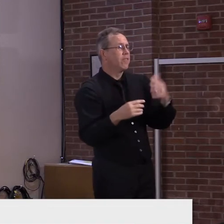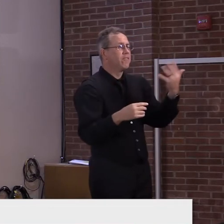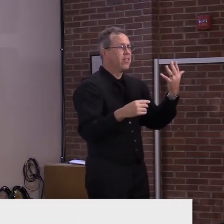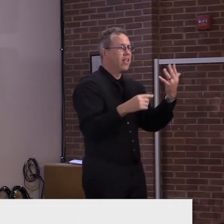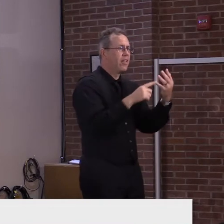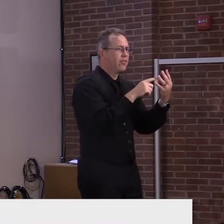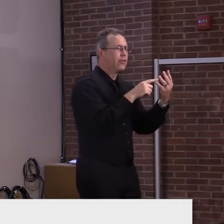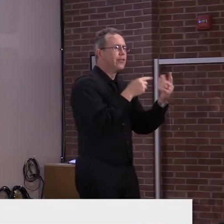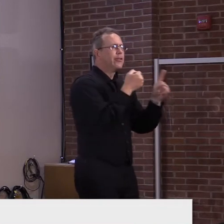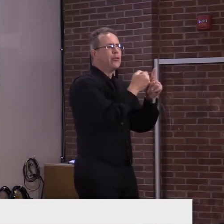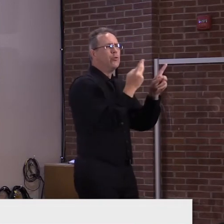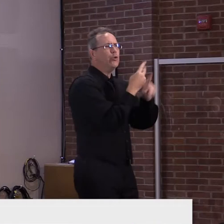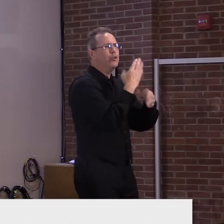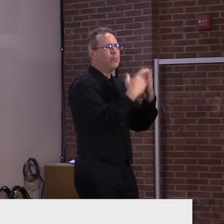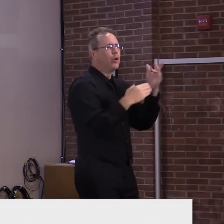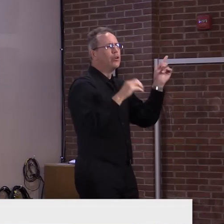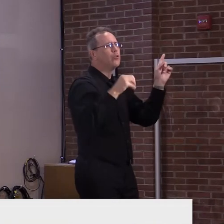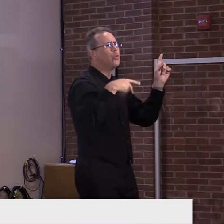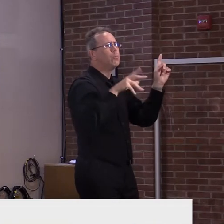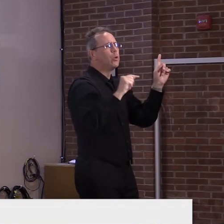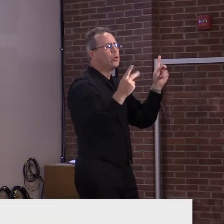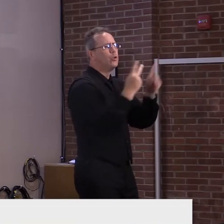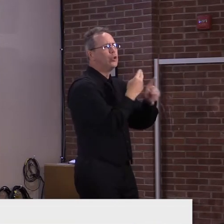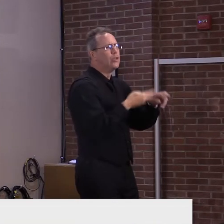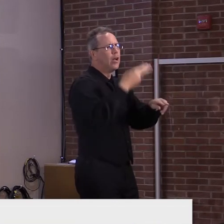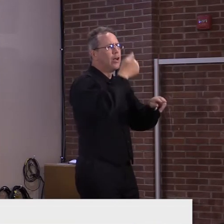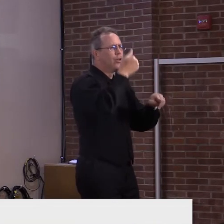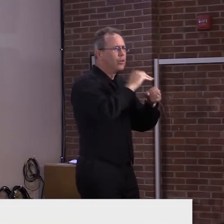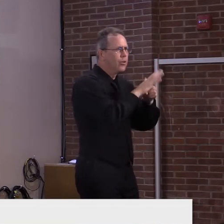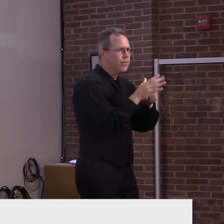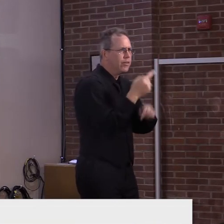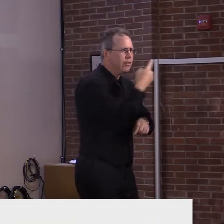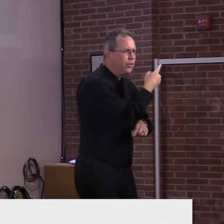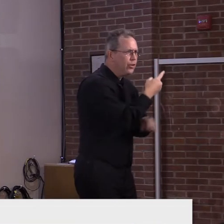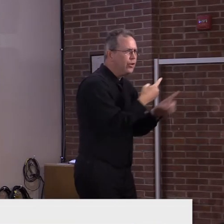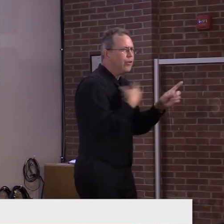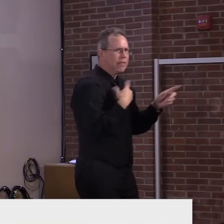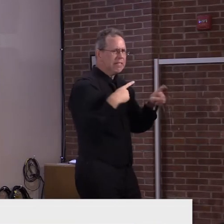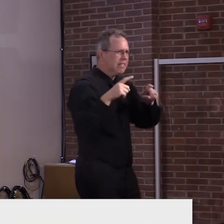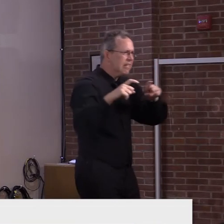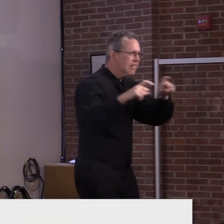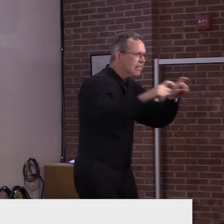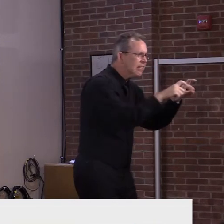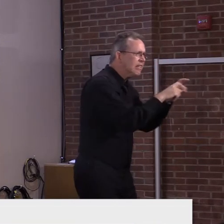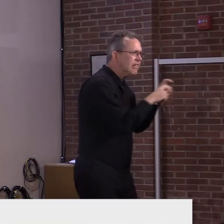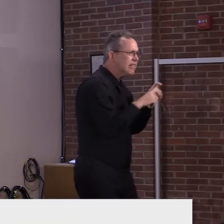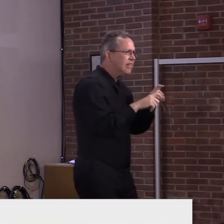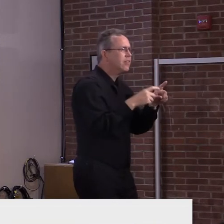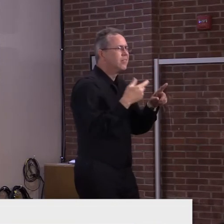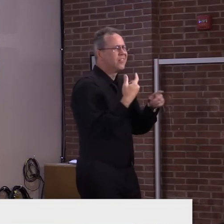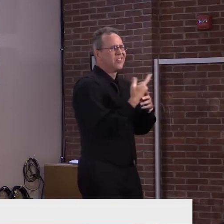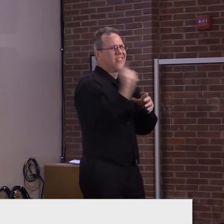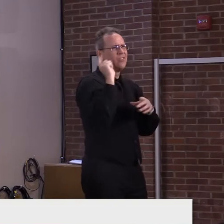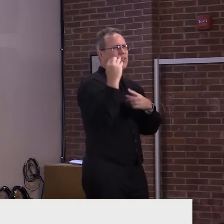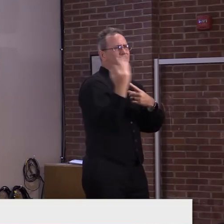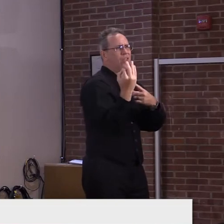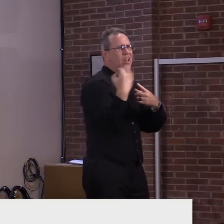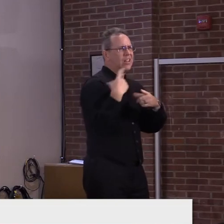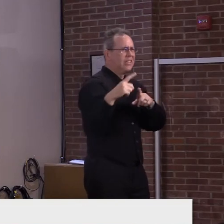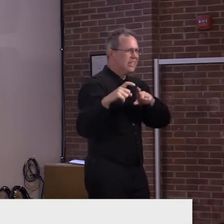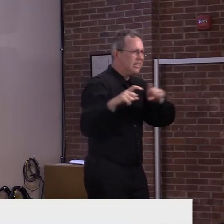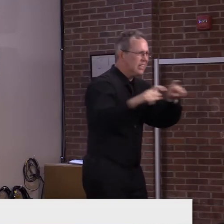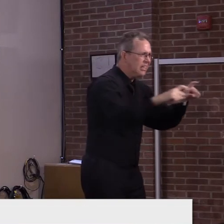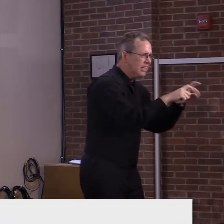facility. Vermont DOC tested the entire facility last Friday. From the testing, the Department of